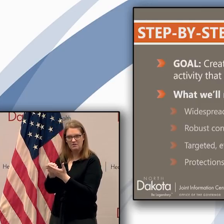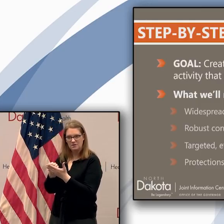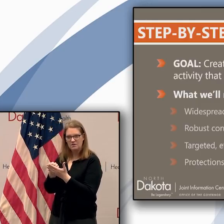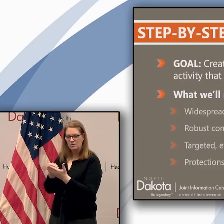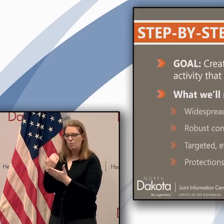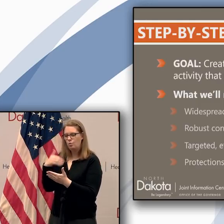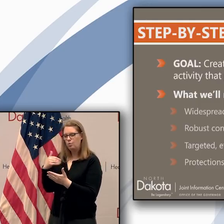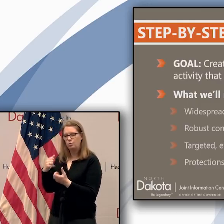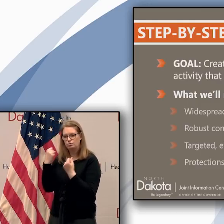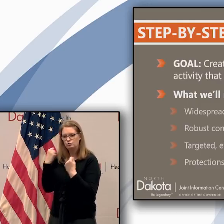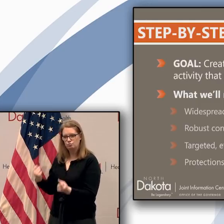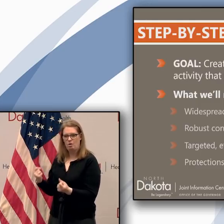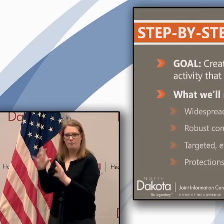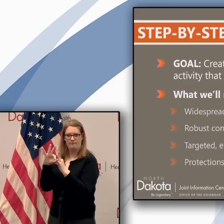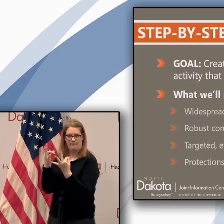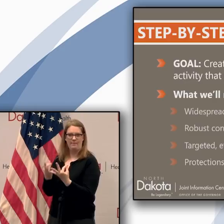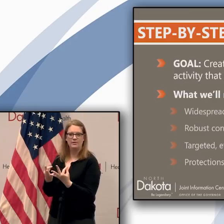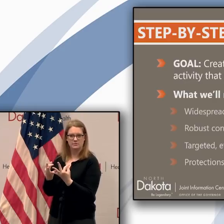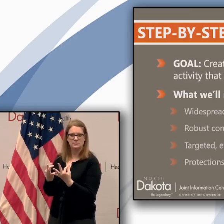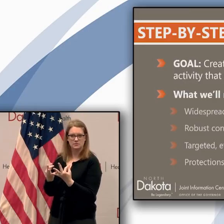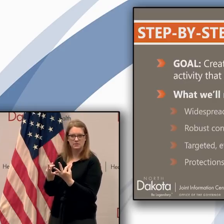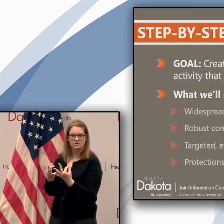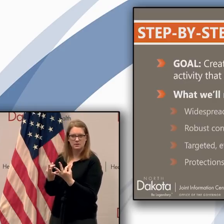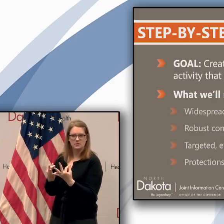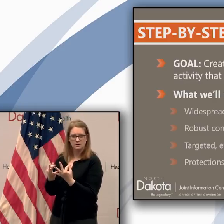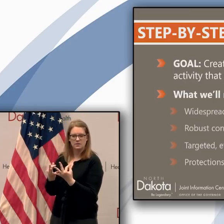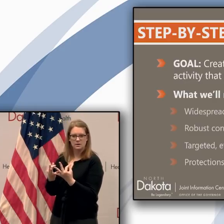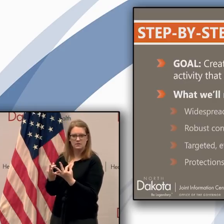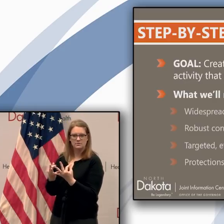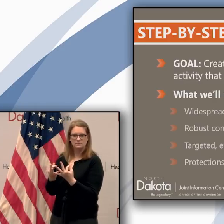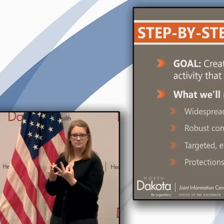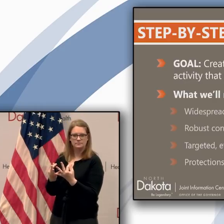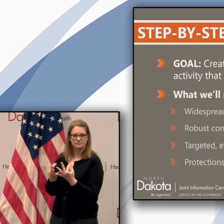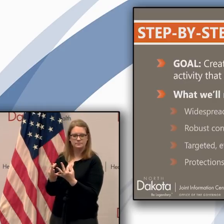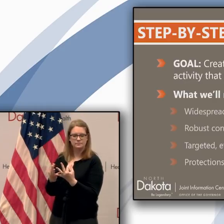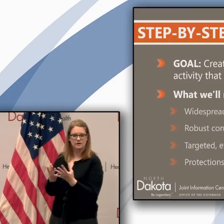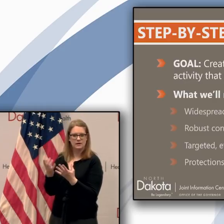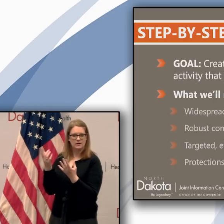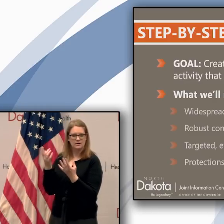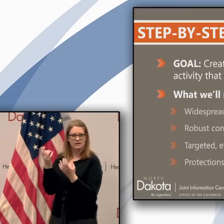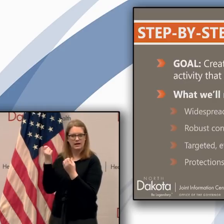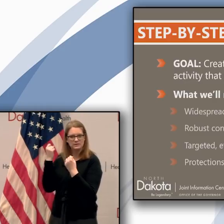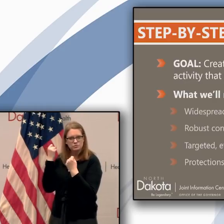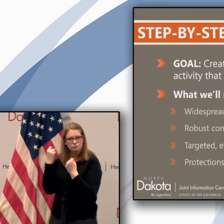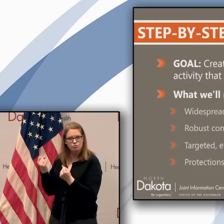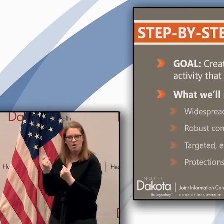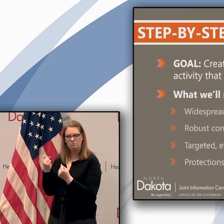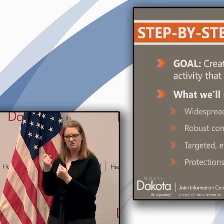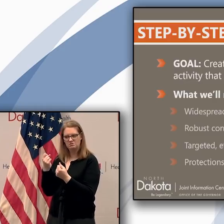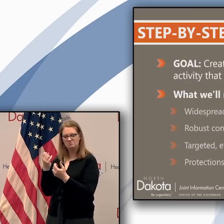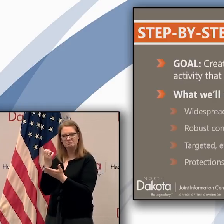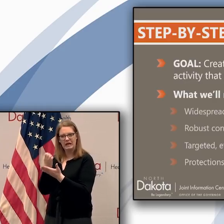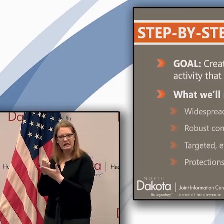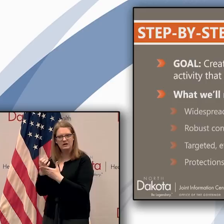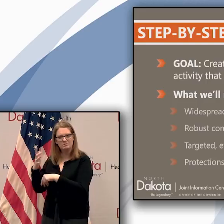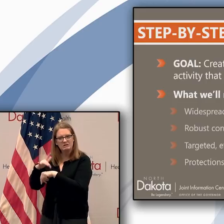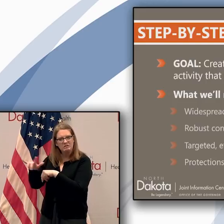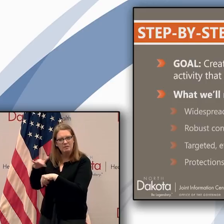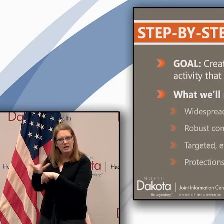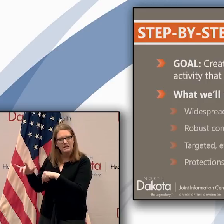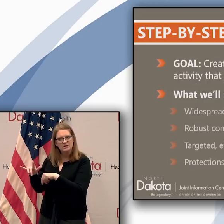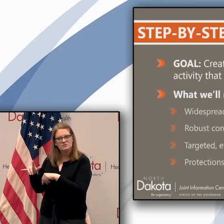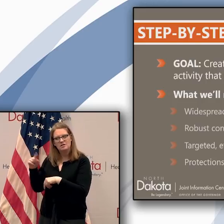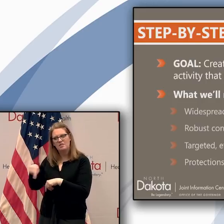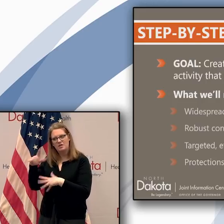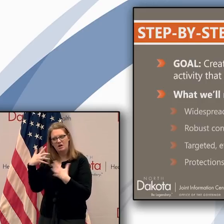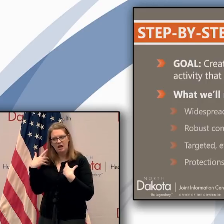healthy families, and we have, with people that have strong economic position, their health is always better.